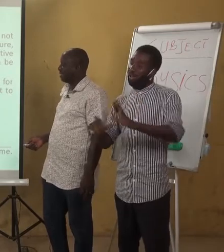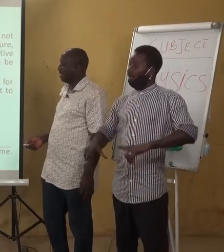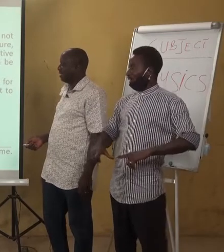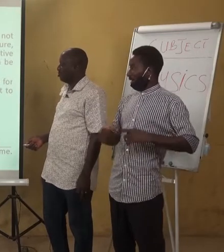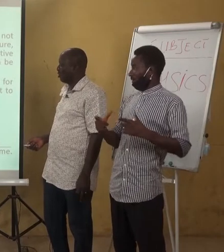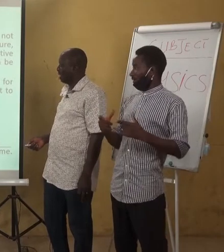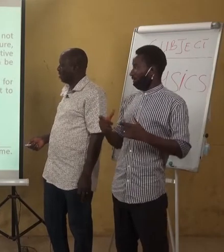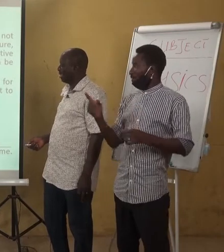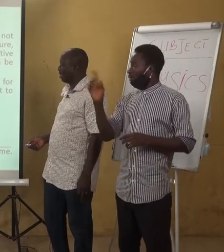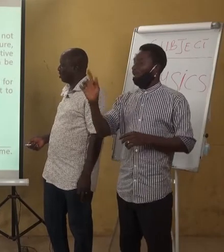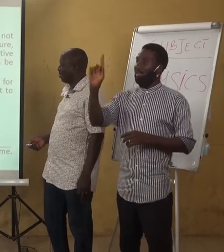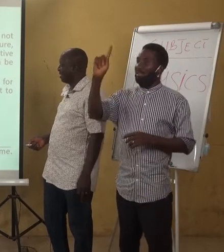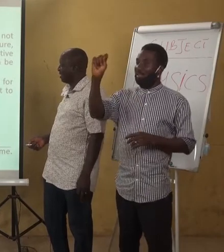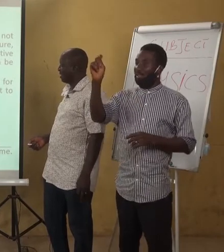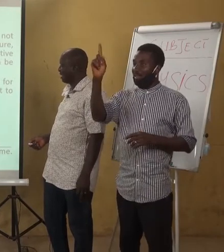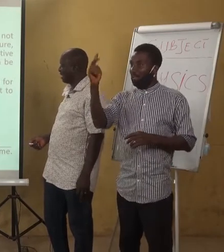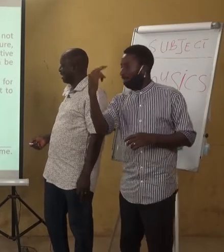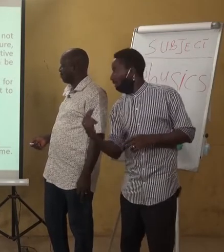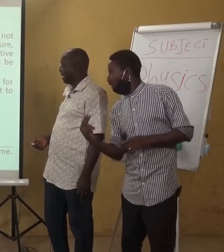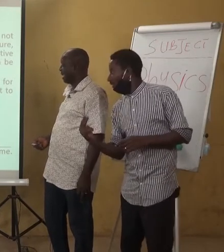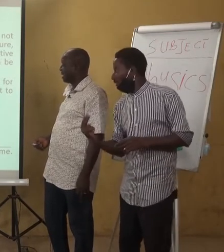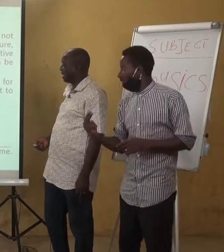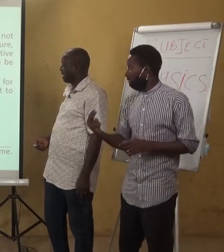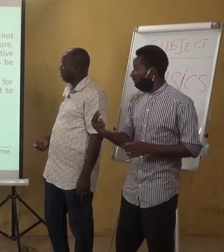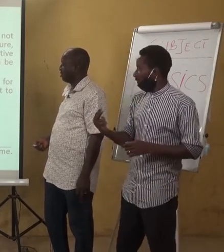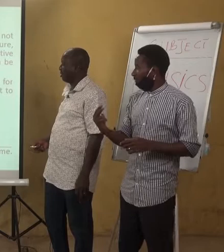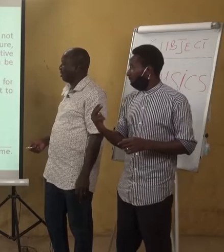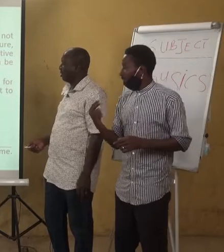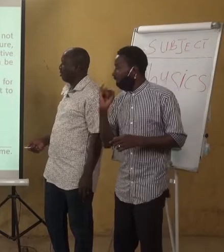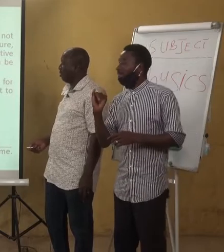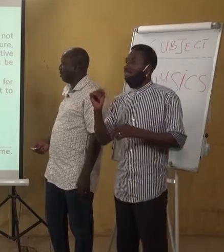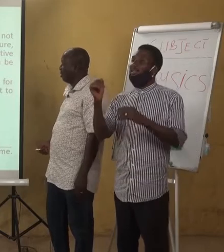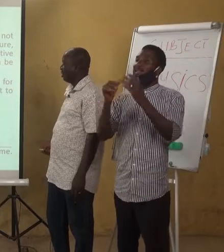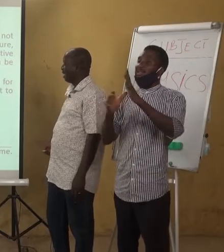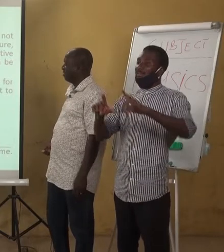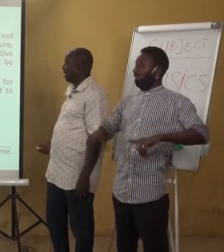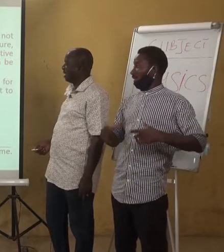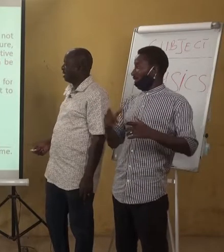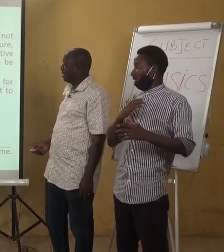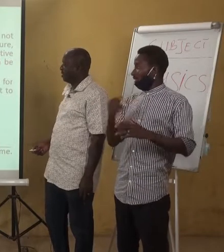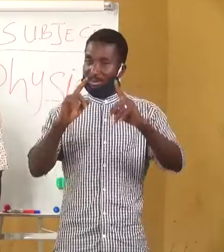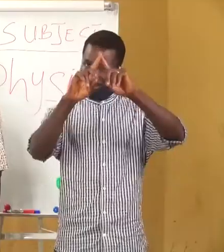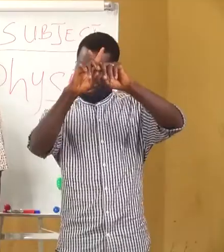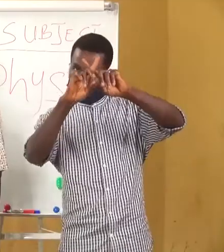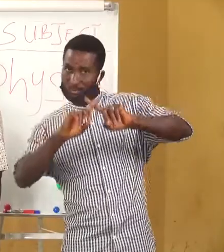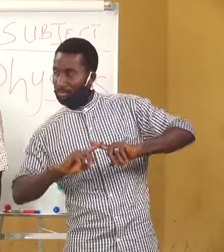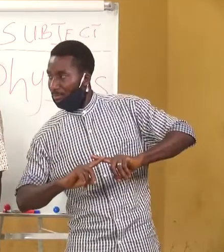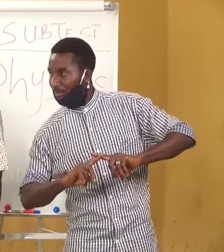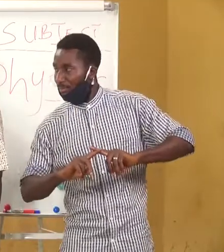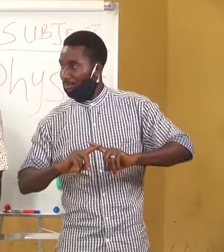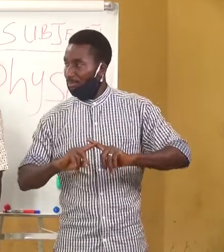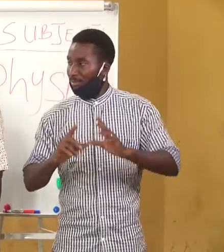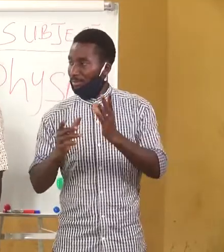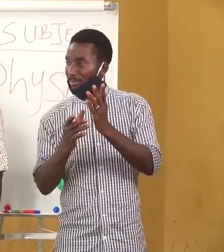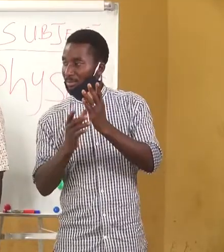as number of atoms disintegrated per second, all divided by number of